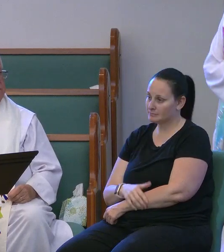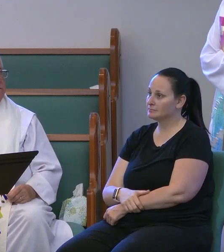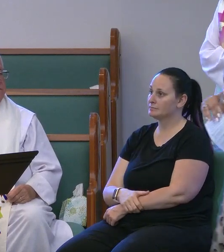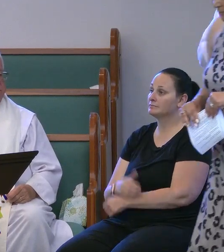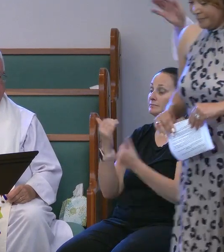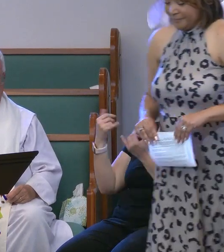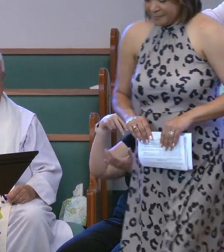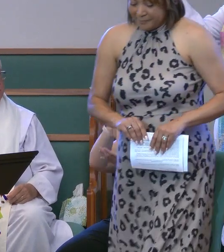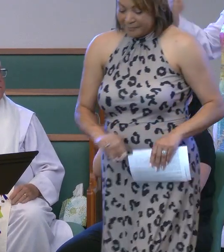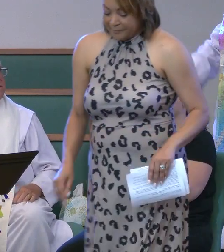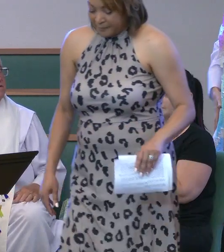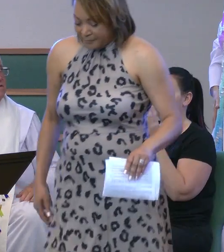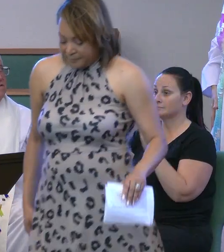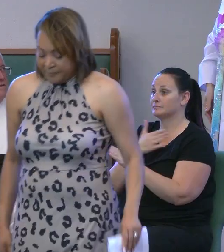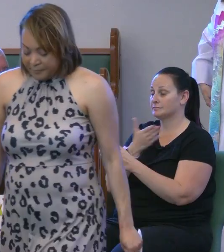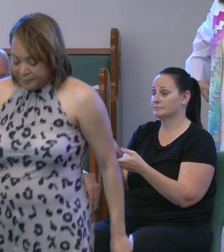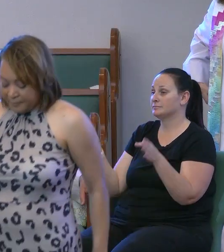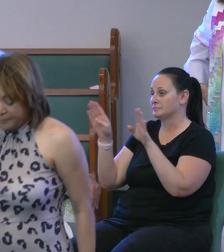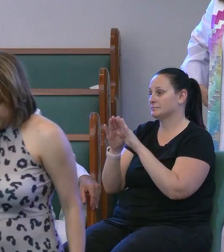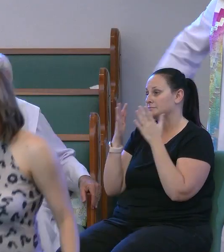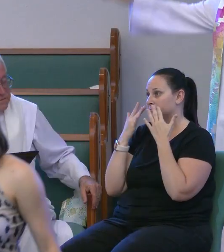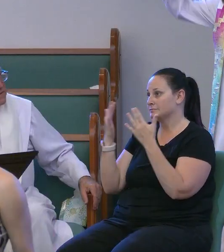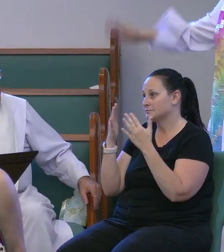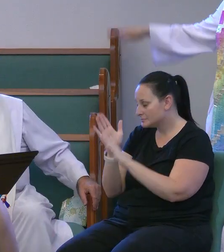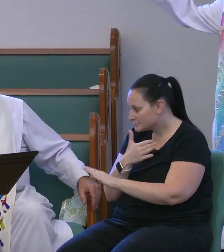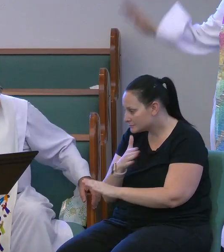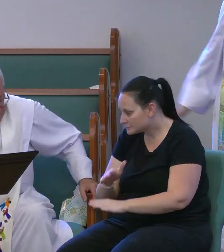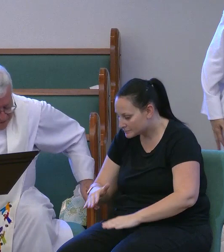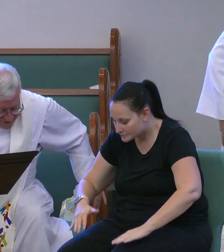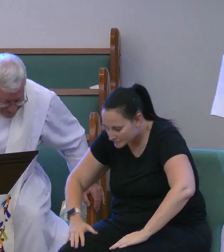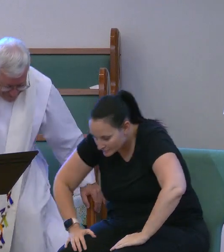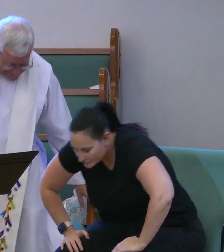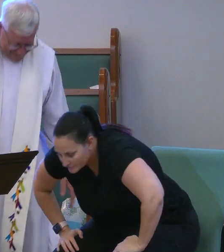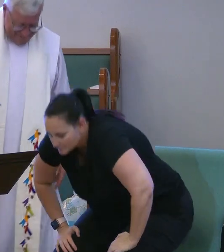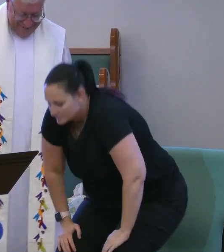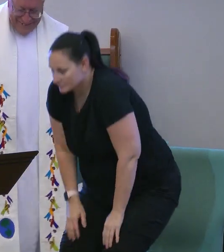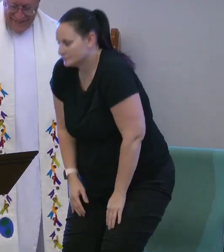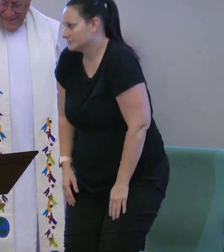Let us stand now, enjoy, and share our closing hymn, and get a little air flowing.